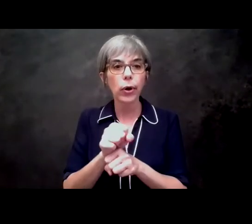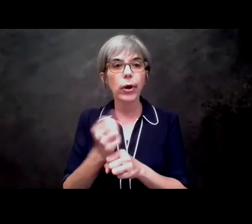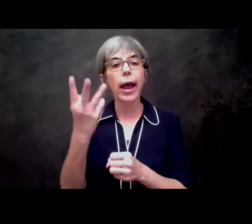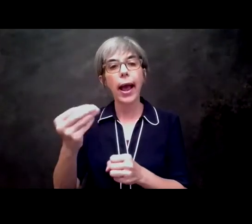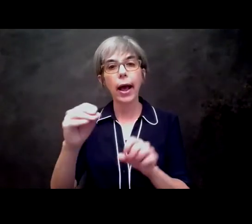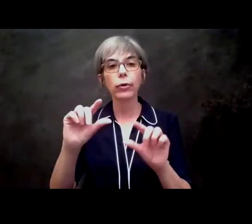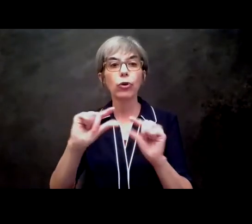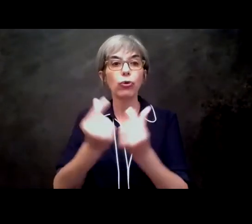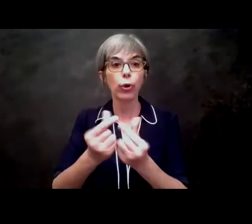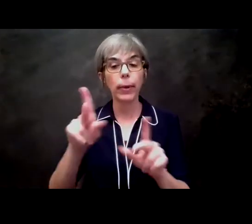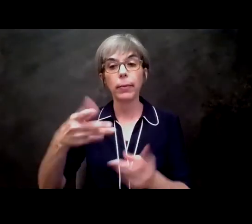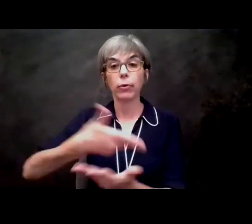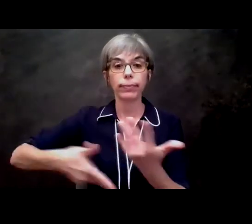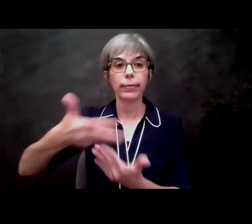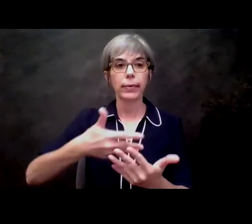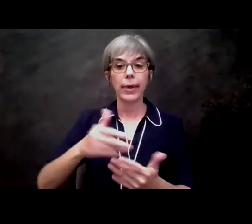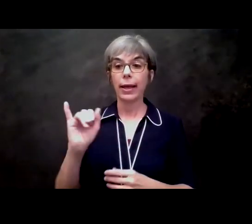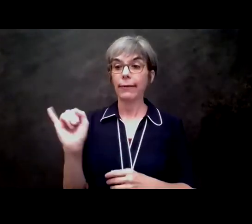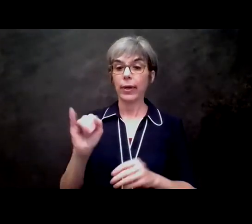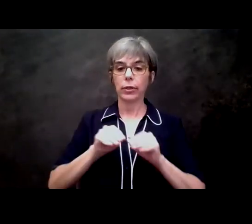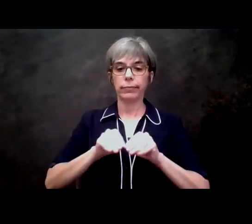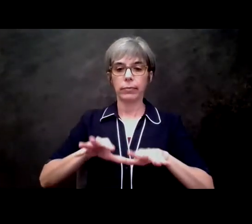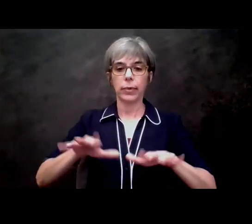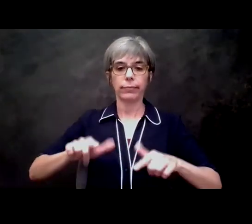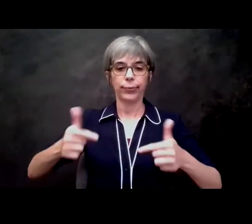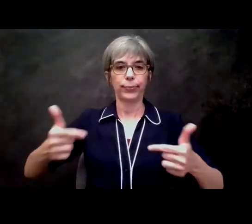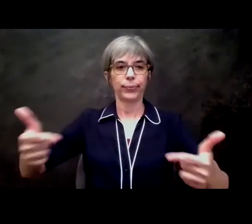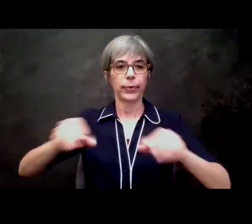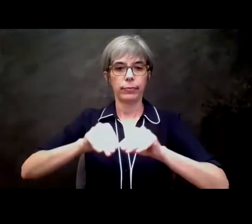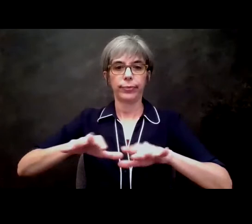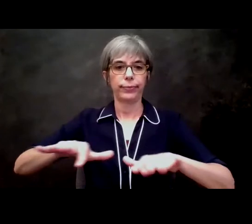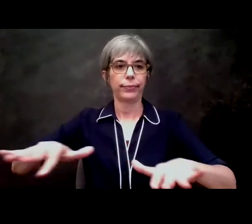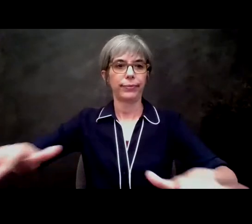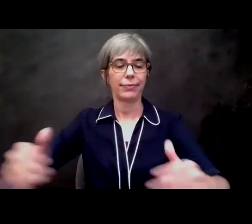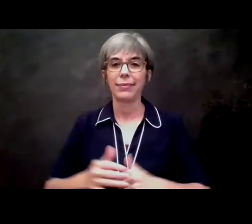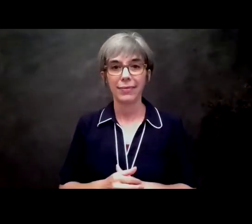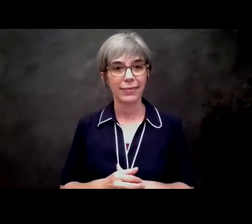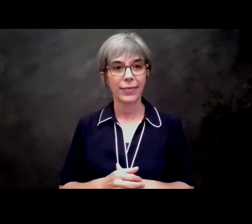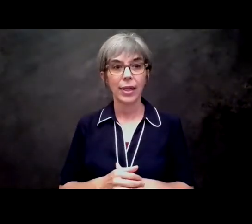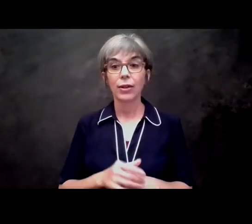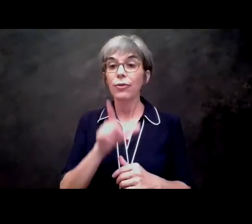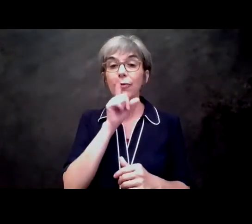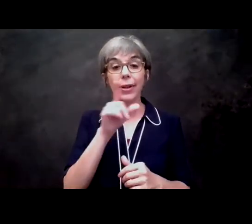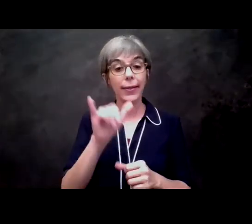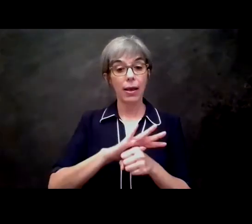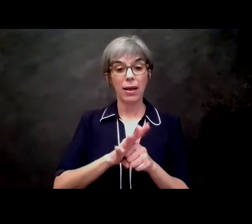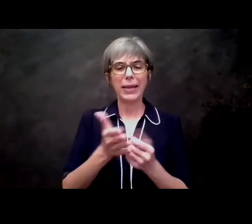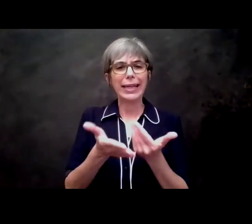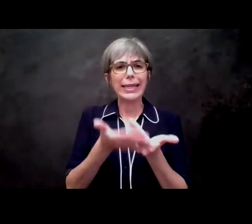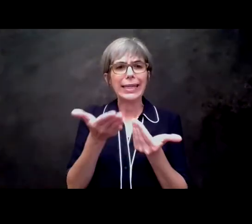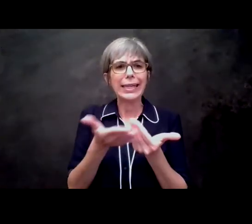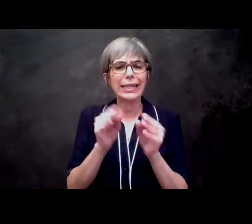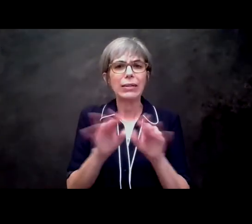spread the virus to others they are near. All the coronavirus needs to move from person to person is close proximity and no